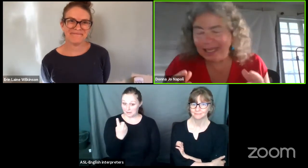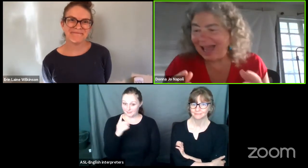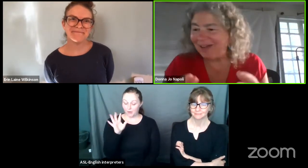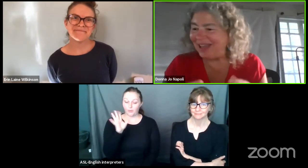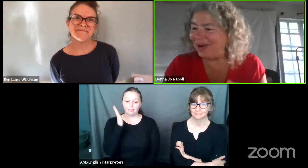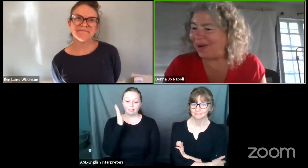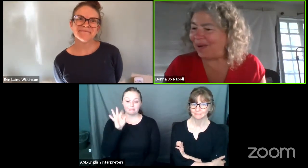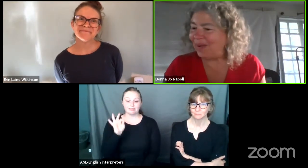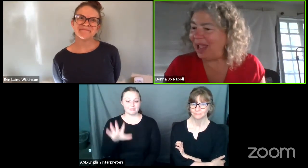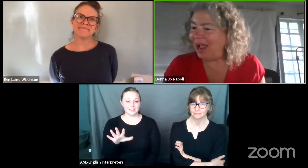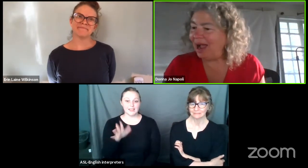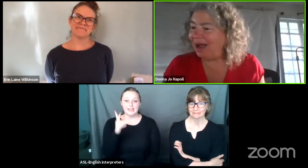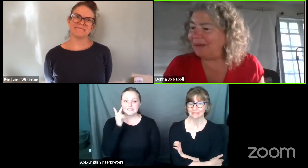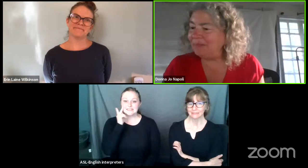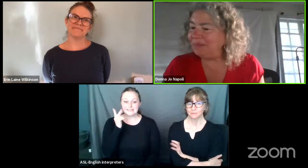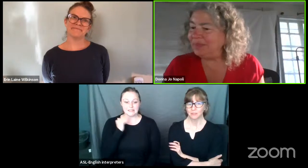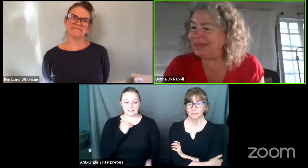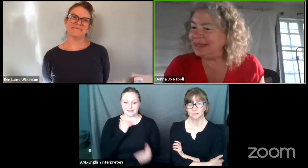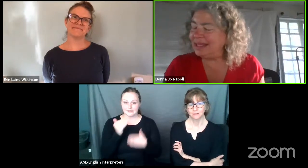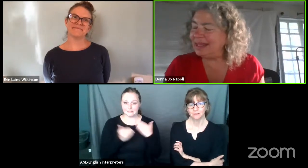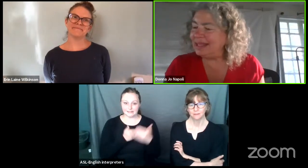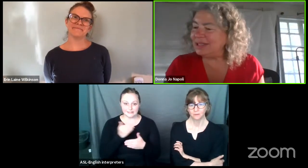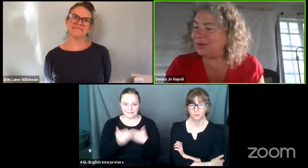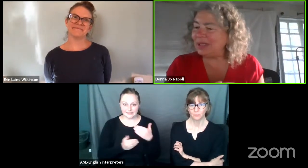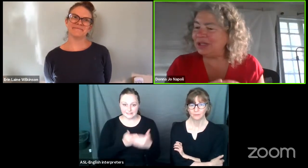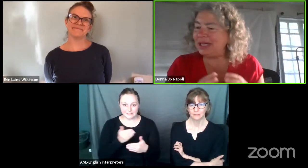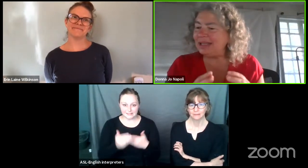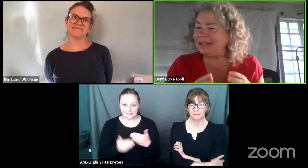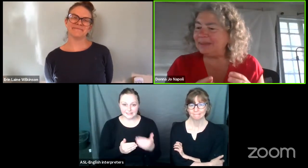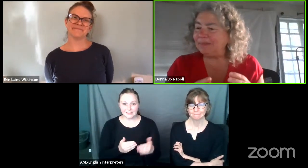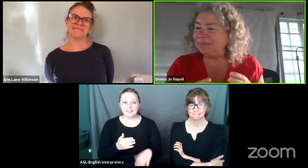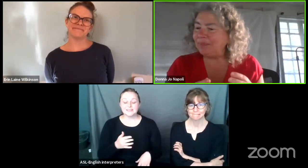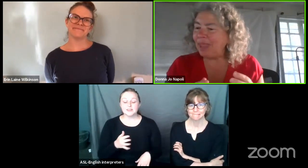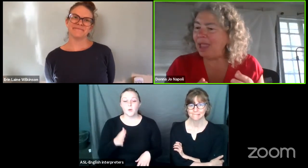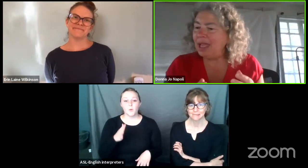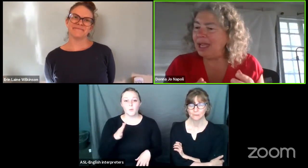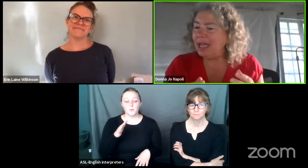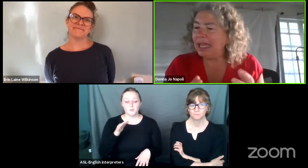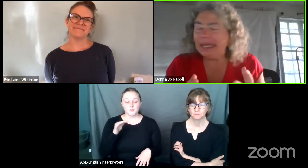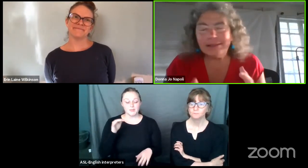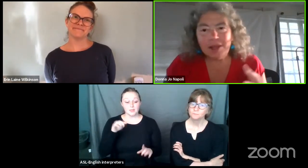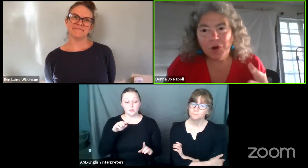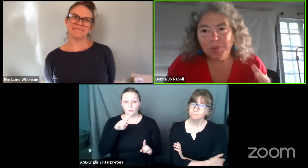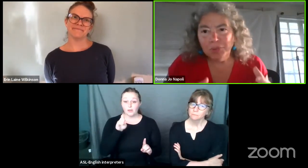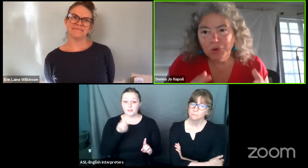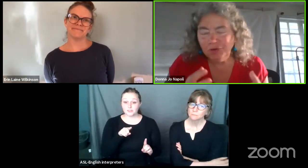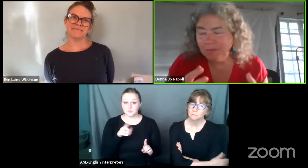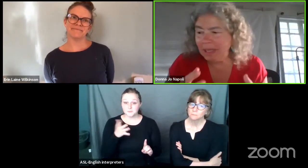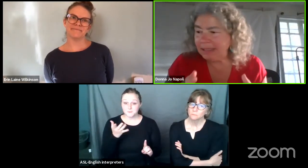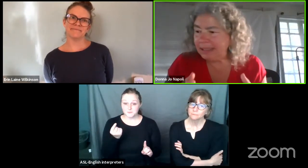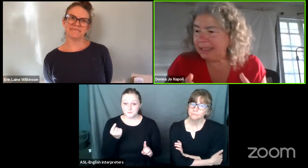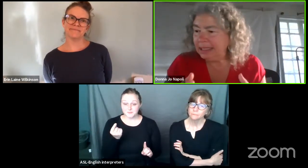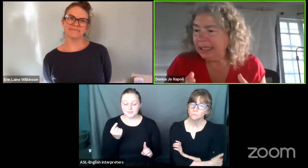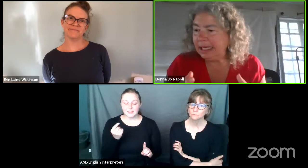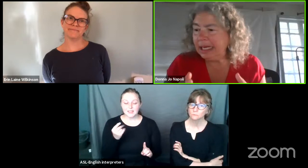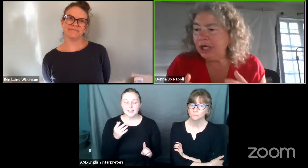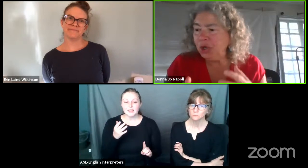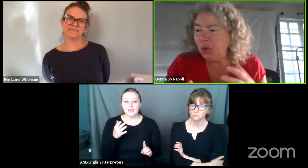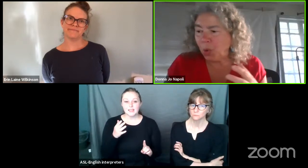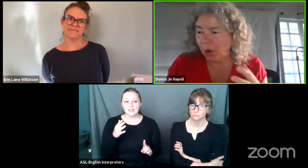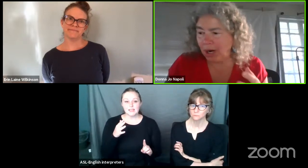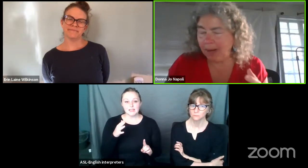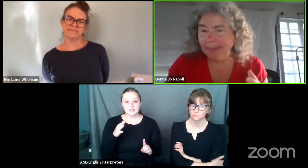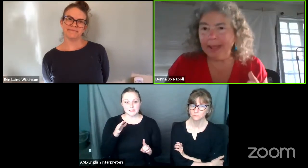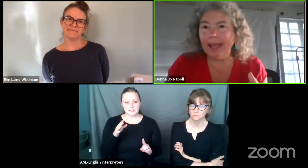let's see how they go. This question is there a movement